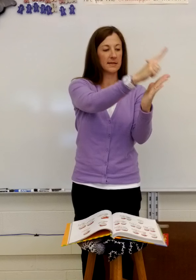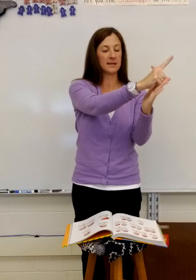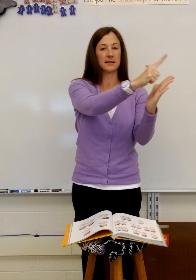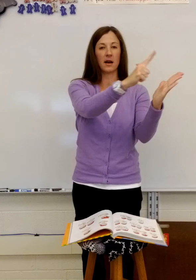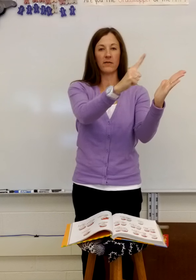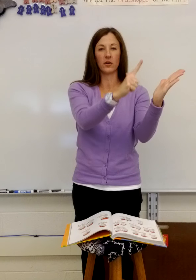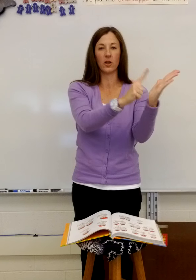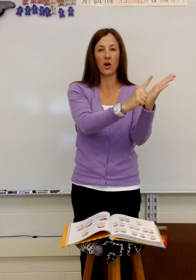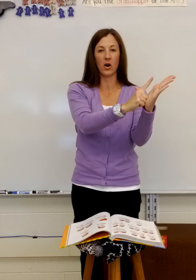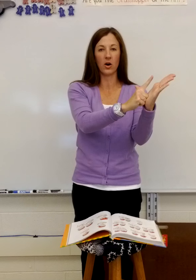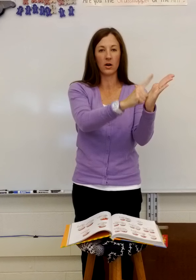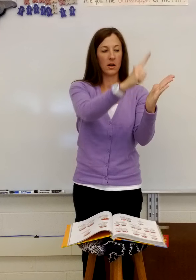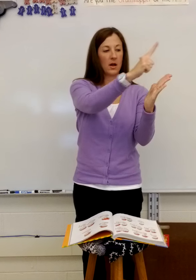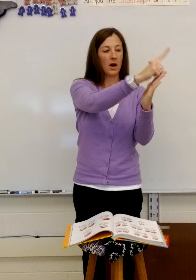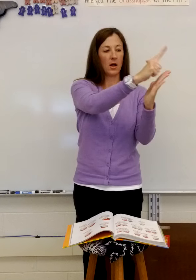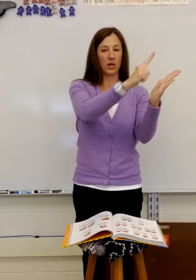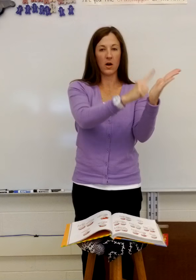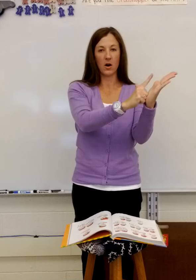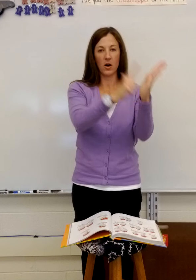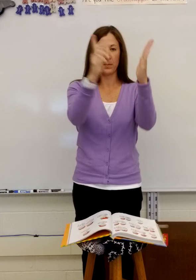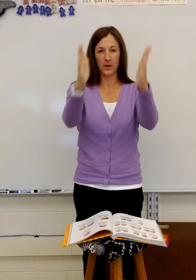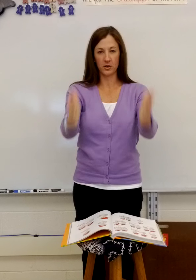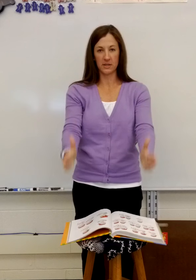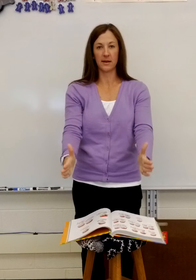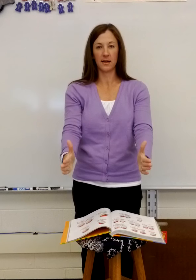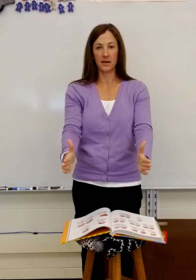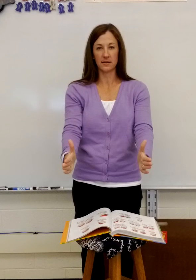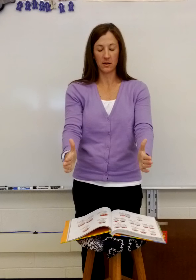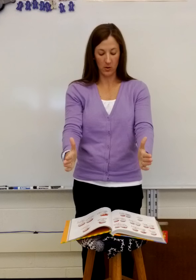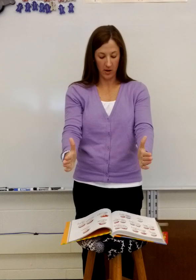the sign for law. A law person is a lawyer.